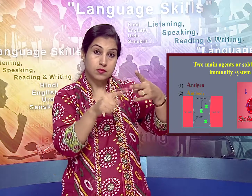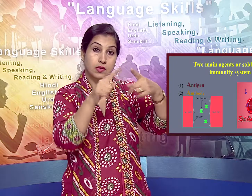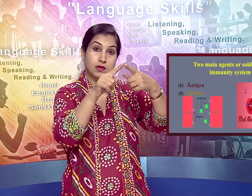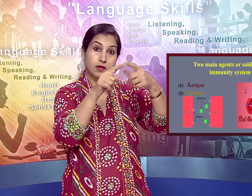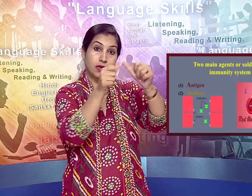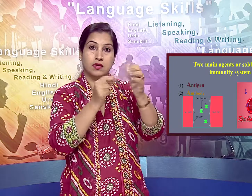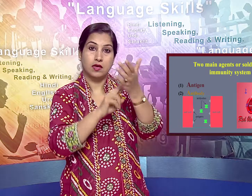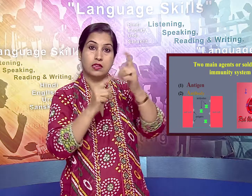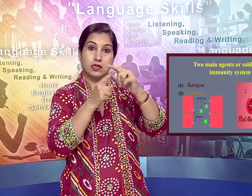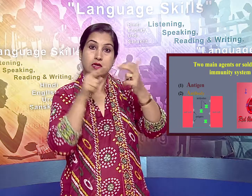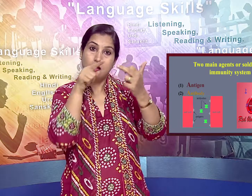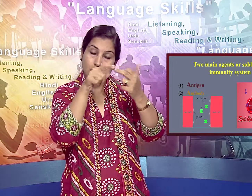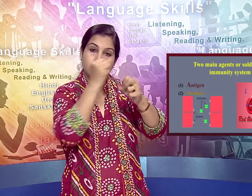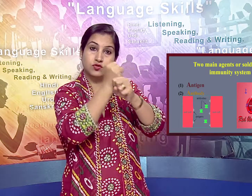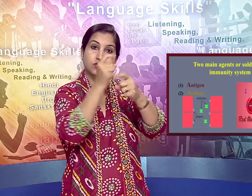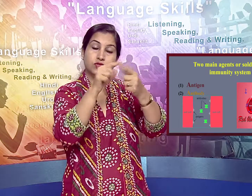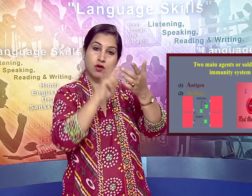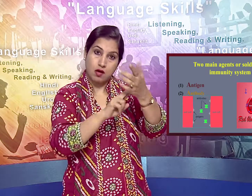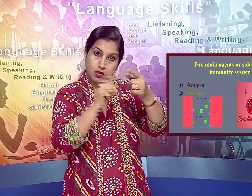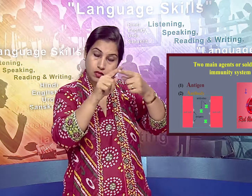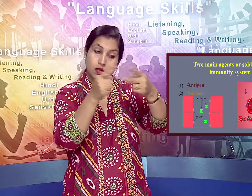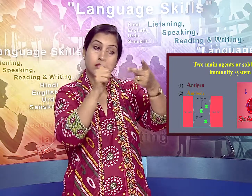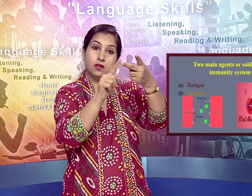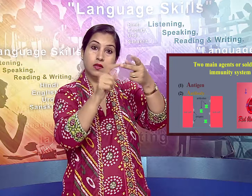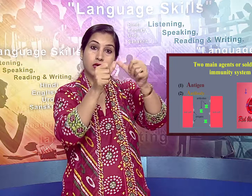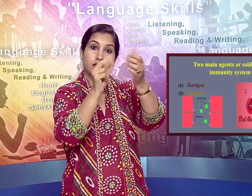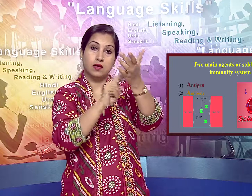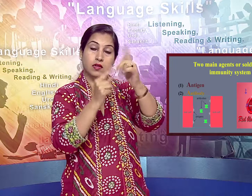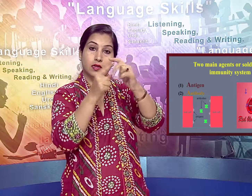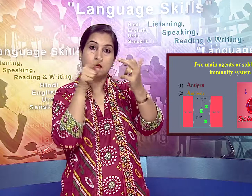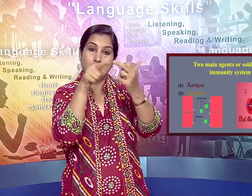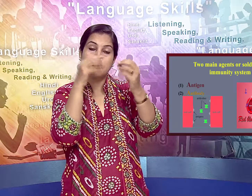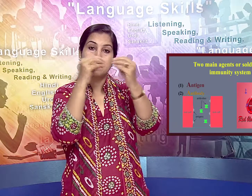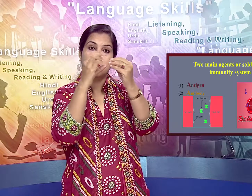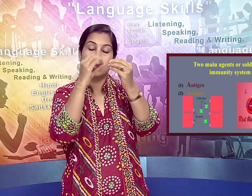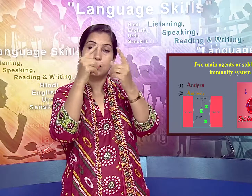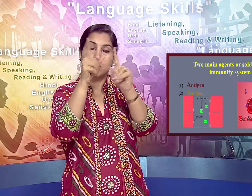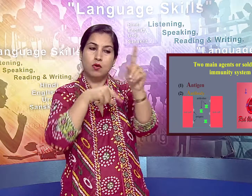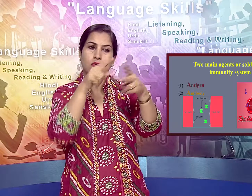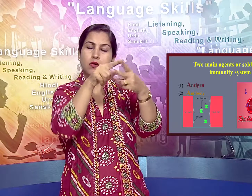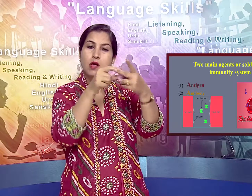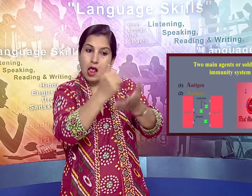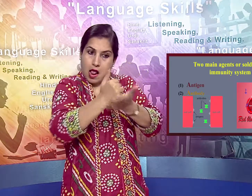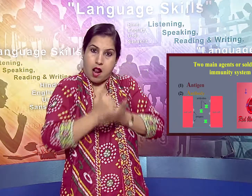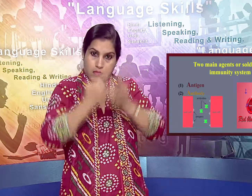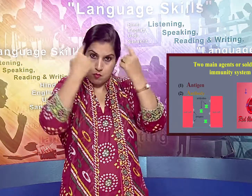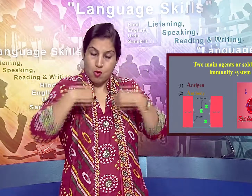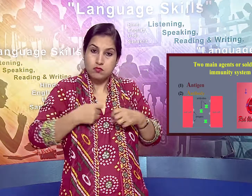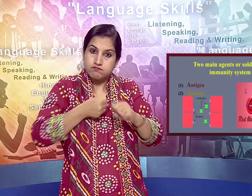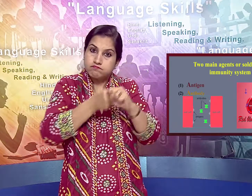antigens and antibodies, help our body fight with the